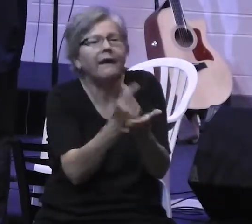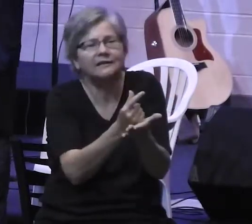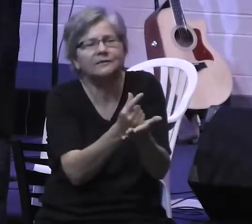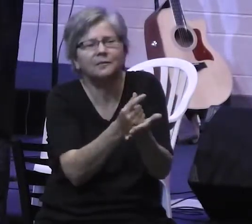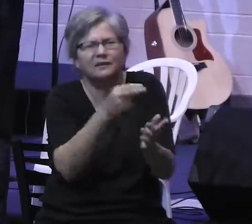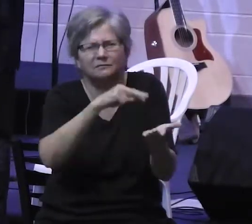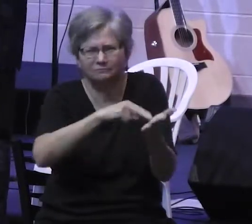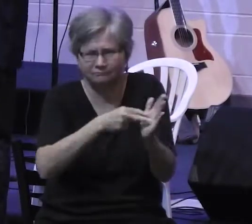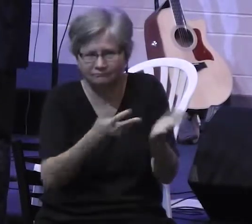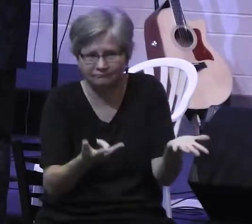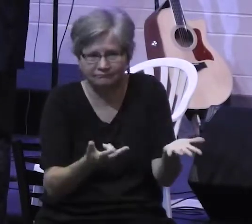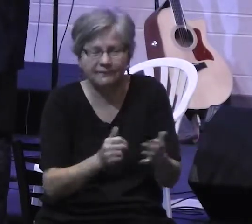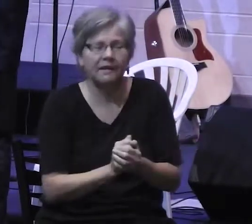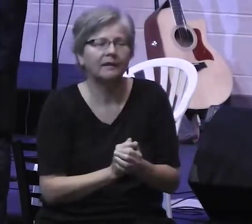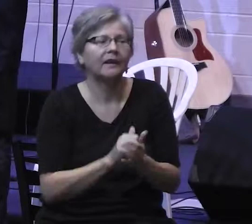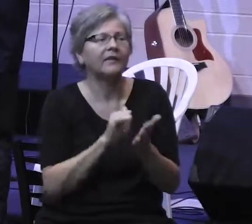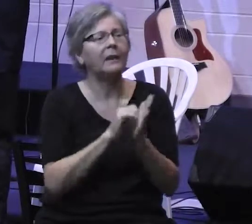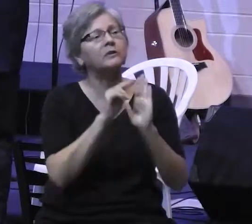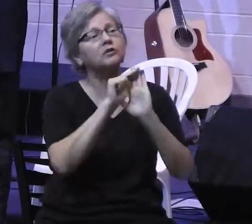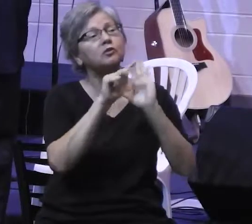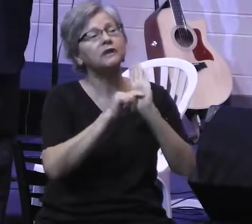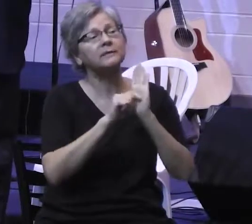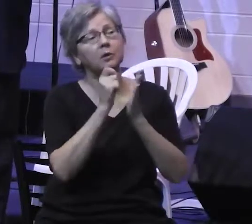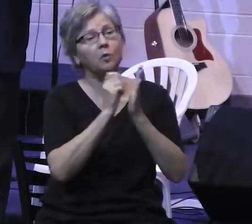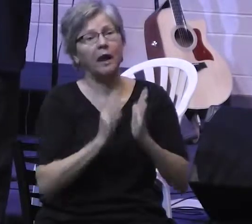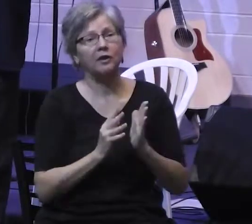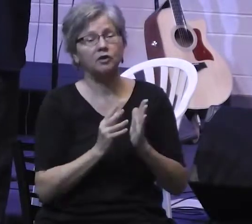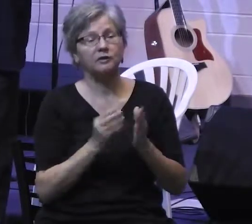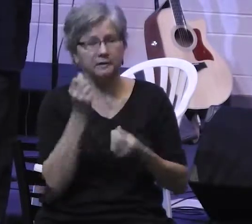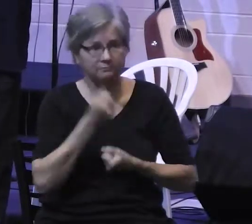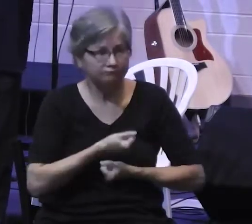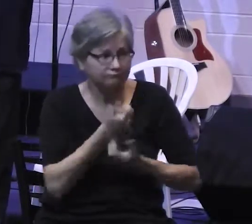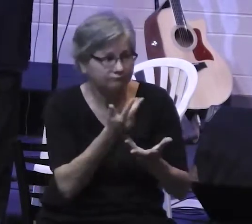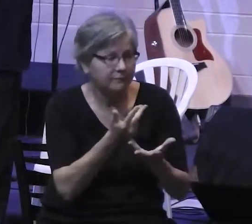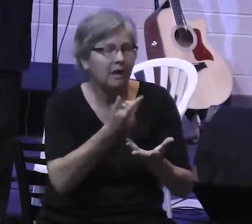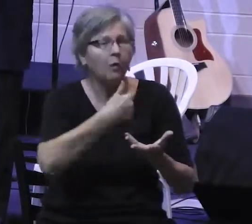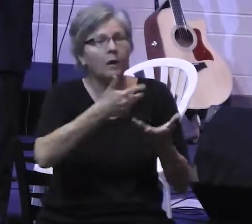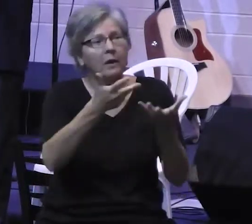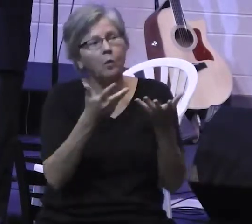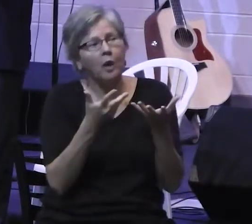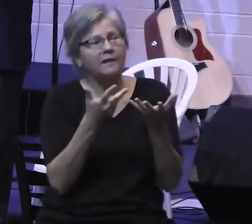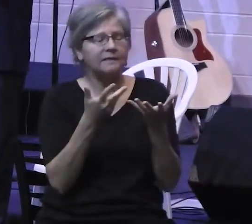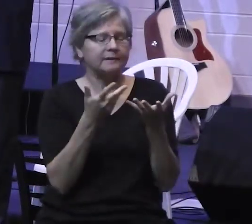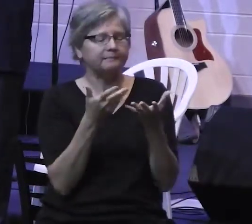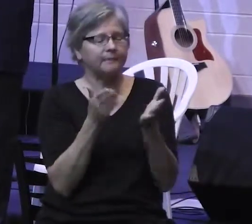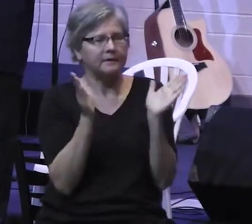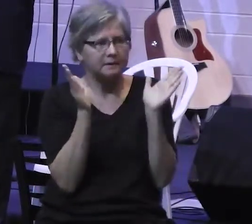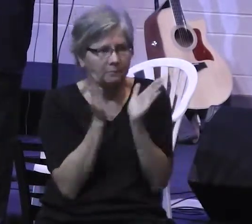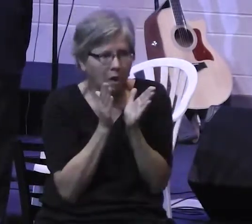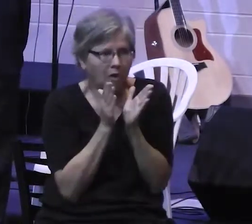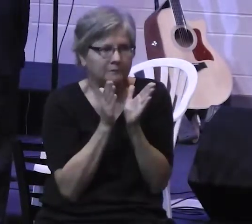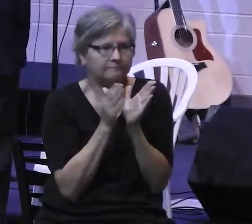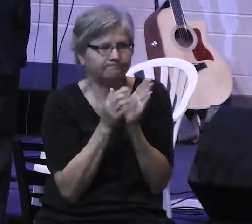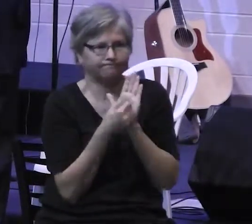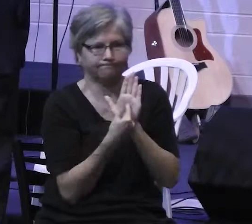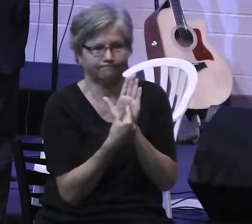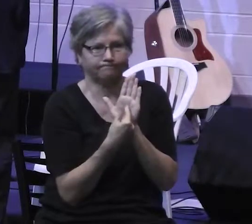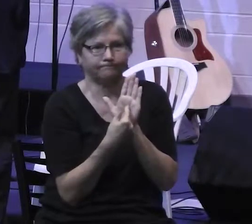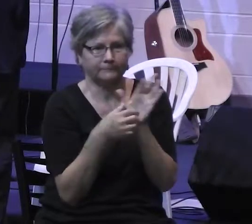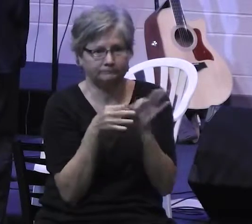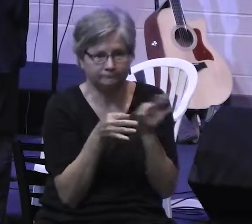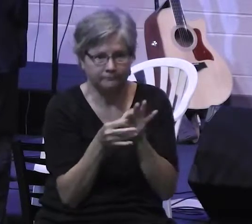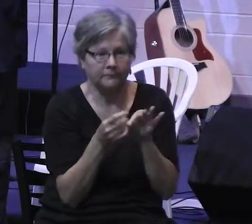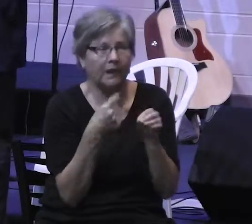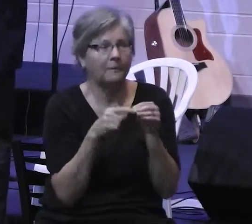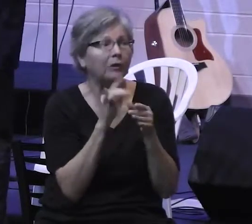was the New Testament writer's way of saying, hey, we want to make this into a pocket version of what Jesus did in